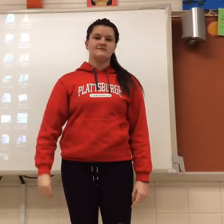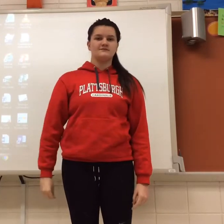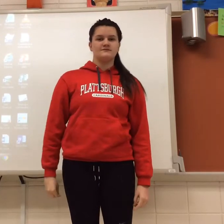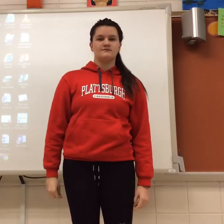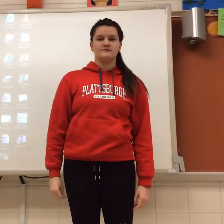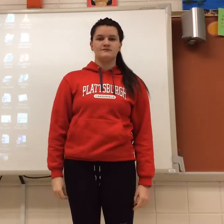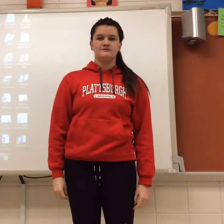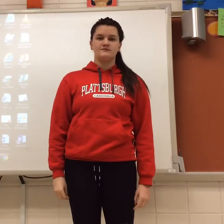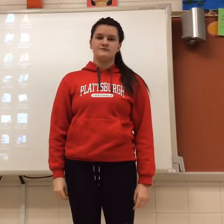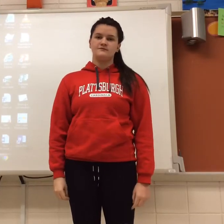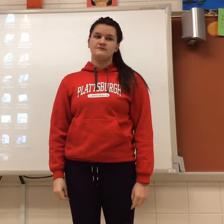home.